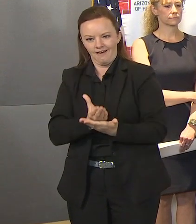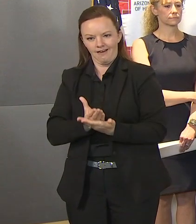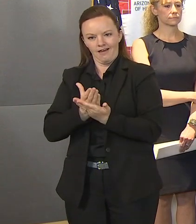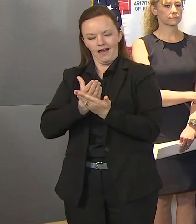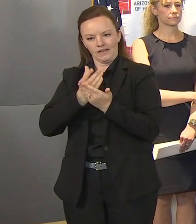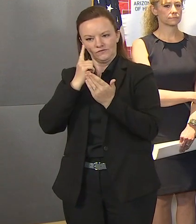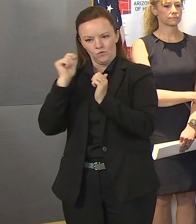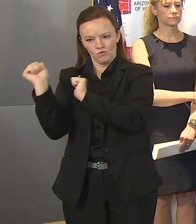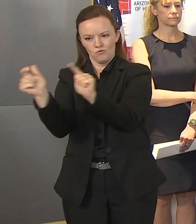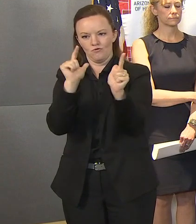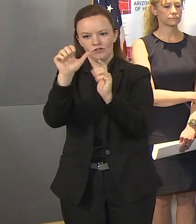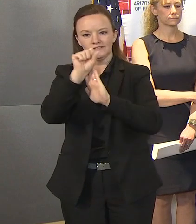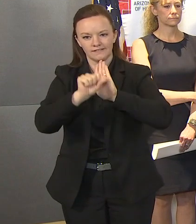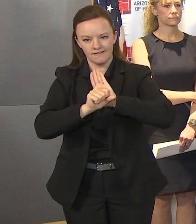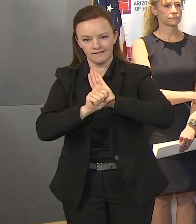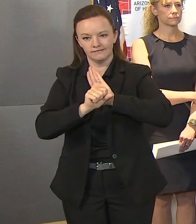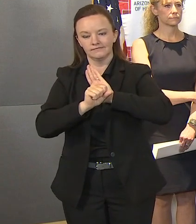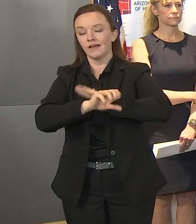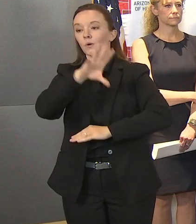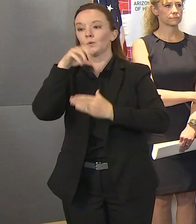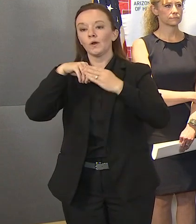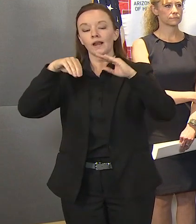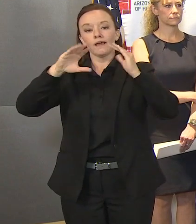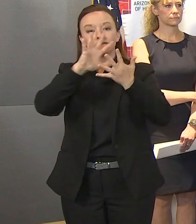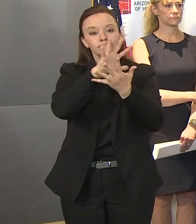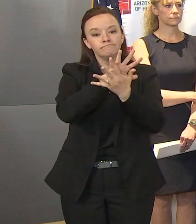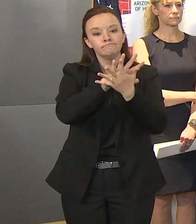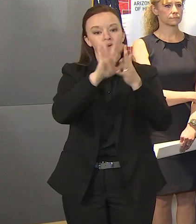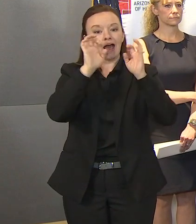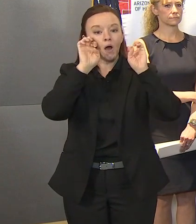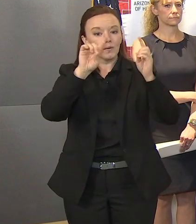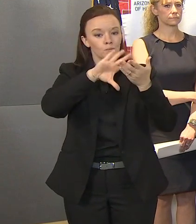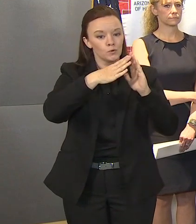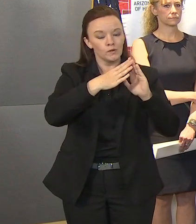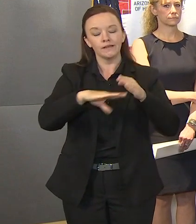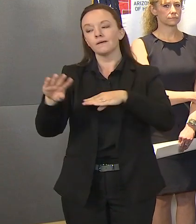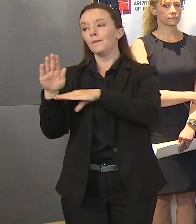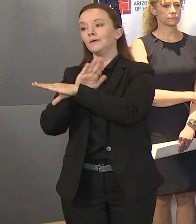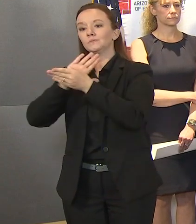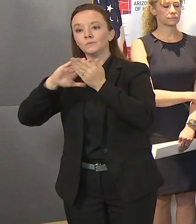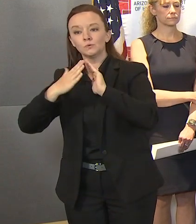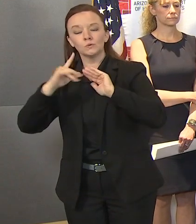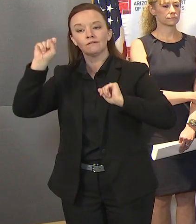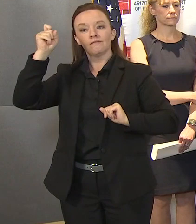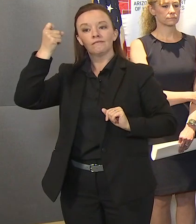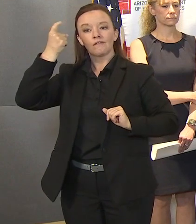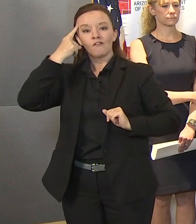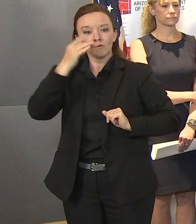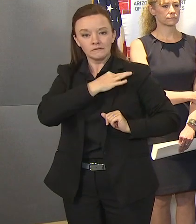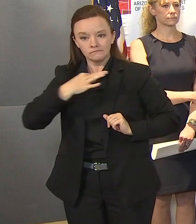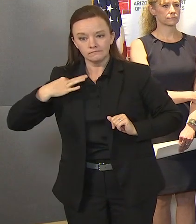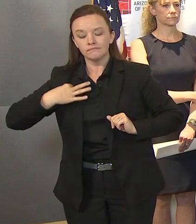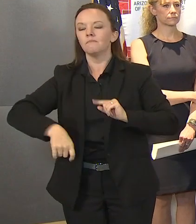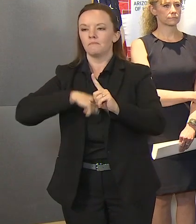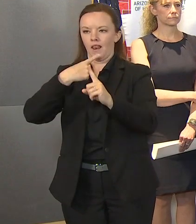state, the education community, the business community, government officials, and the